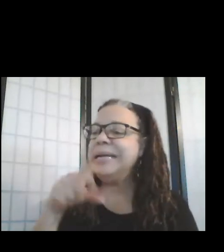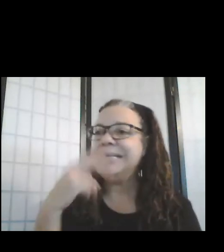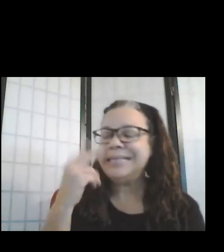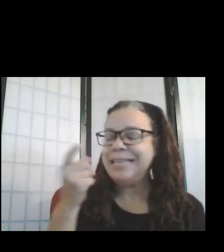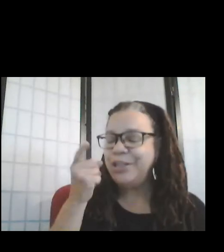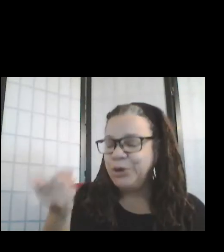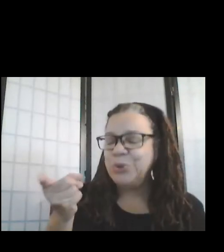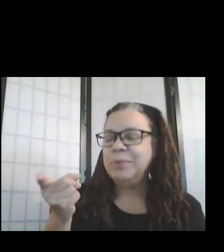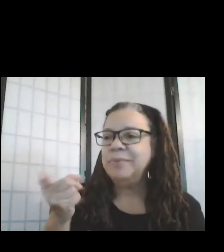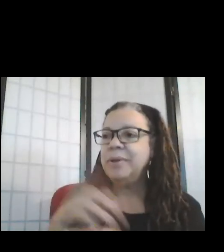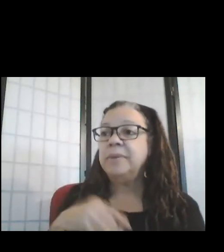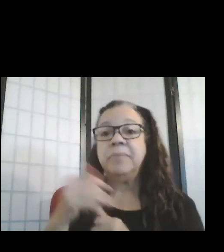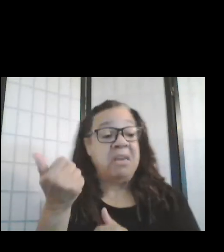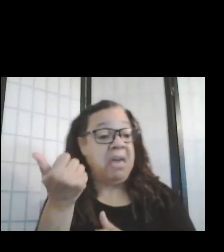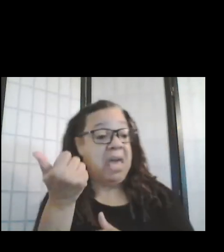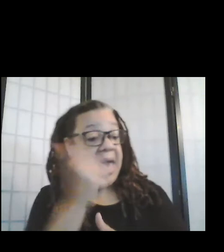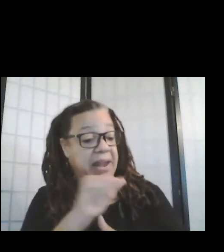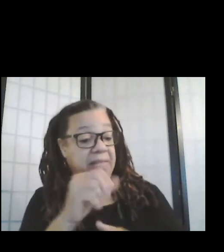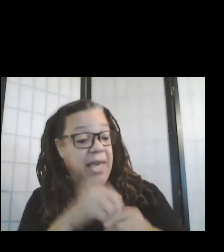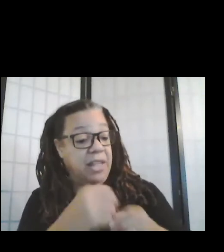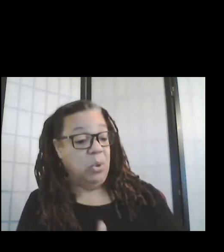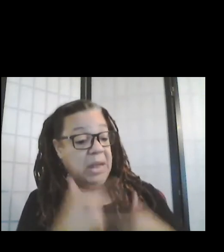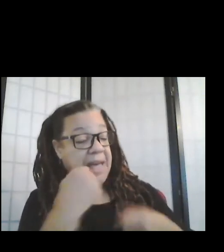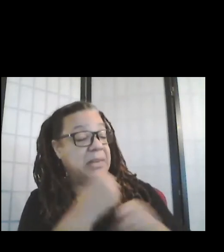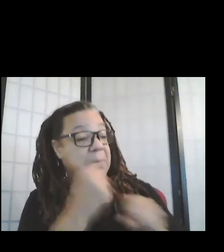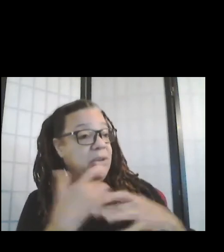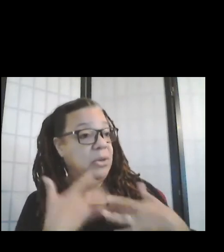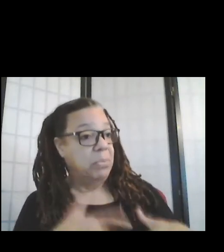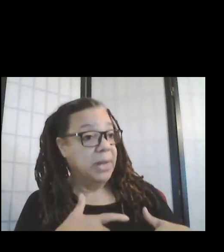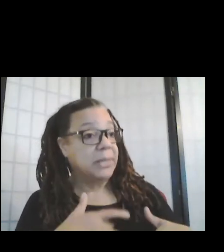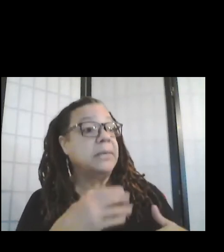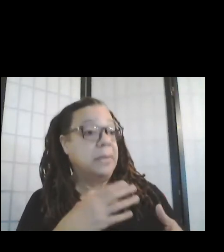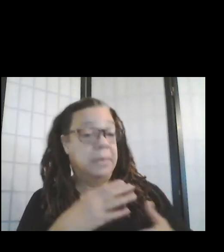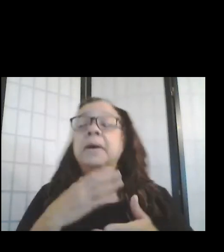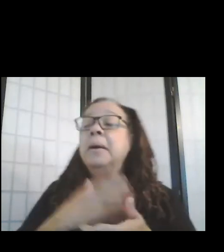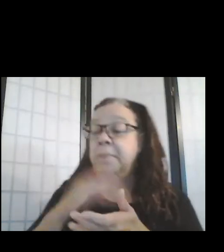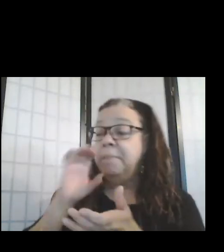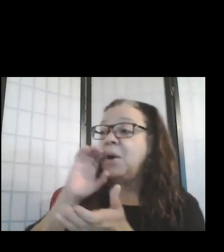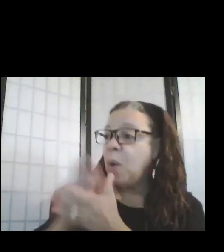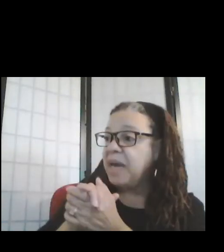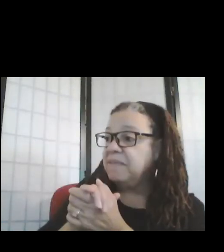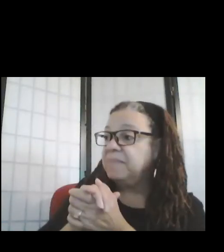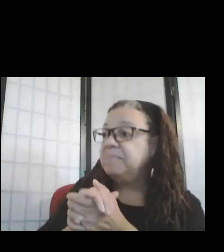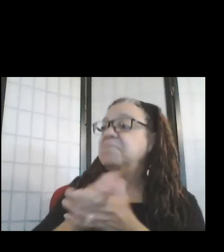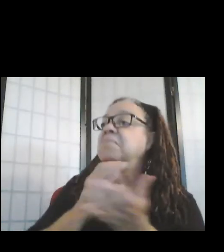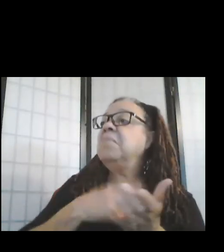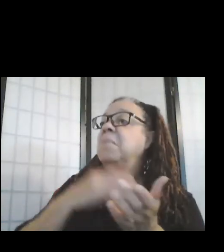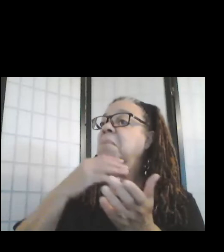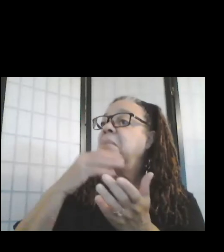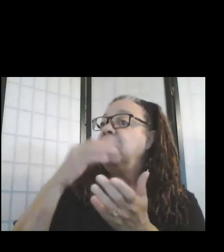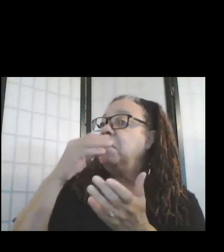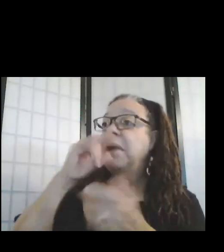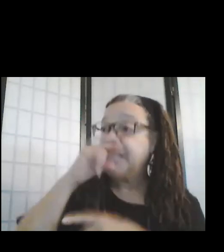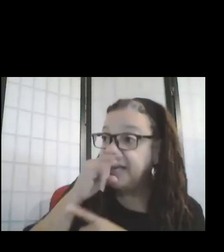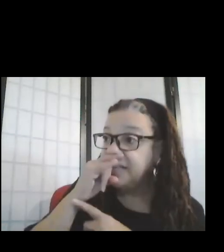there anything going on in your life to make you depressed?" "My wife." "Your wife?" "My kids." "Your family, in other